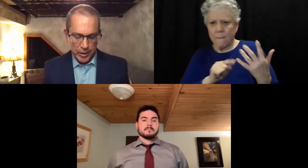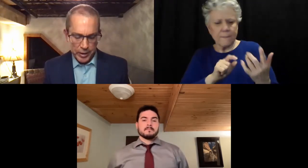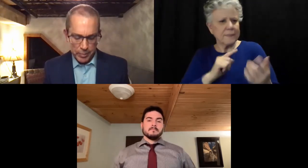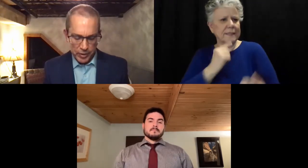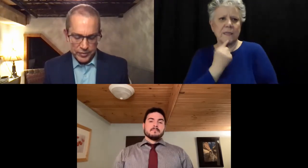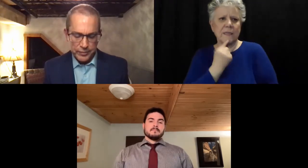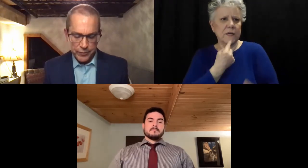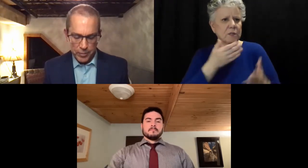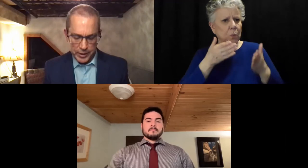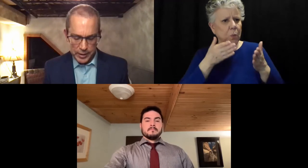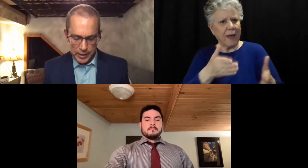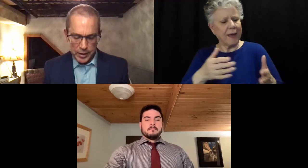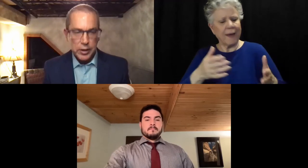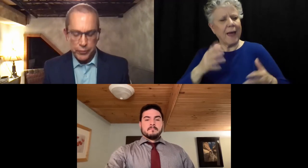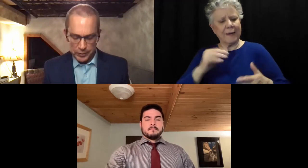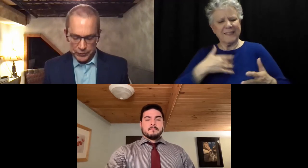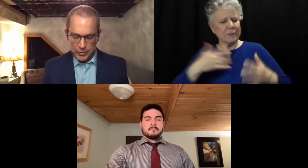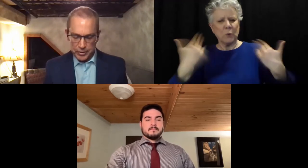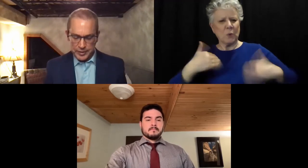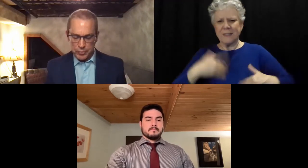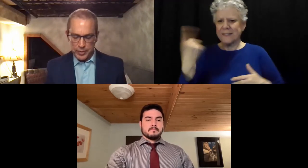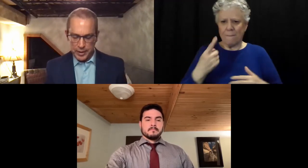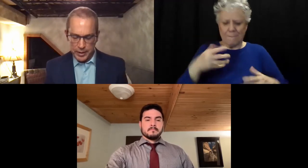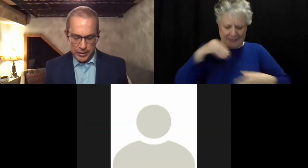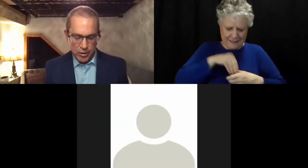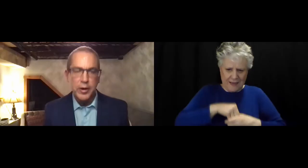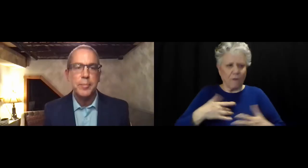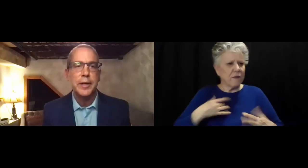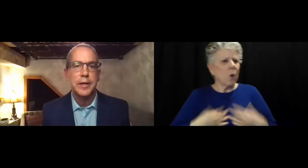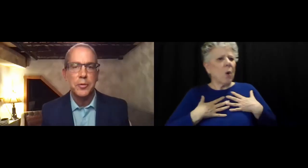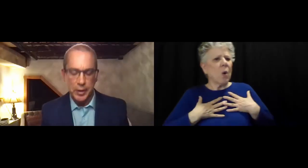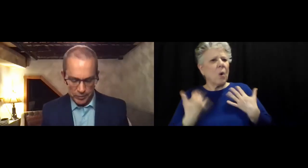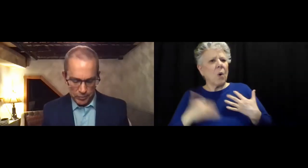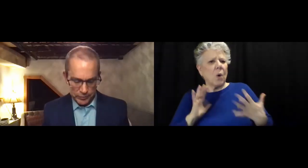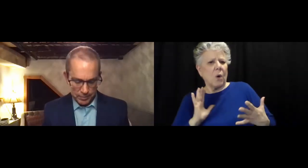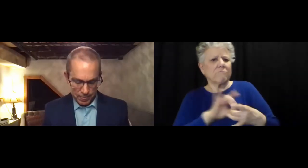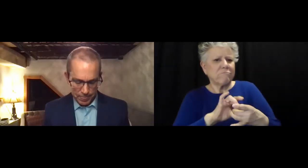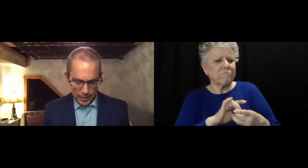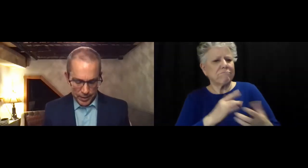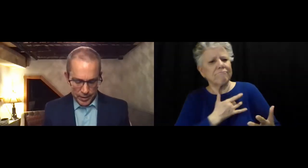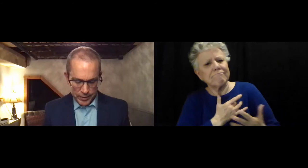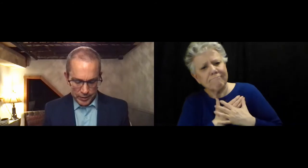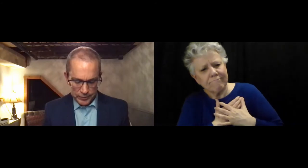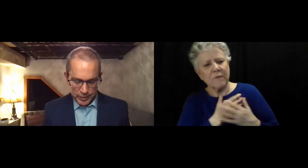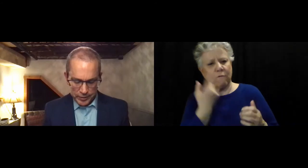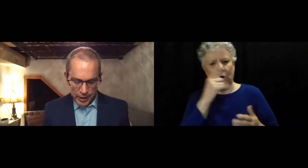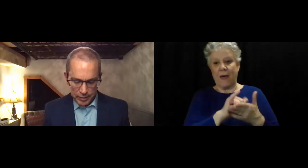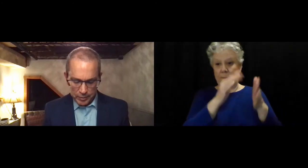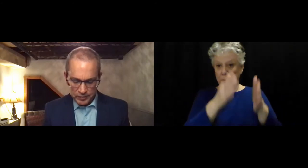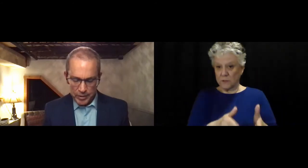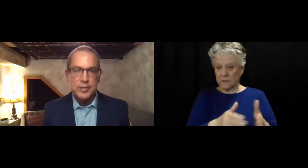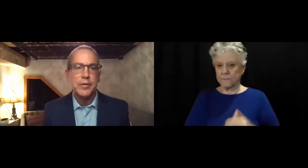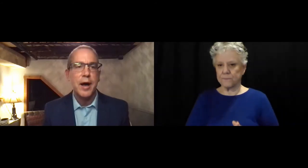is bearing an oppressive infirmity, you feel stirred deep within and your heart immediately goes out to the person. There is an